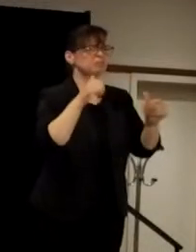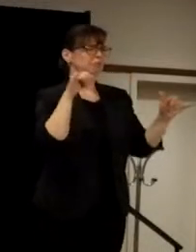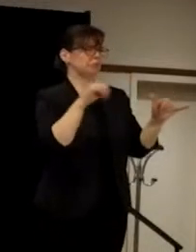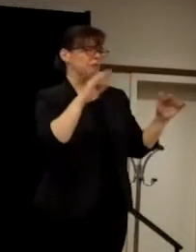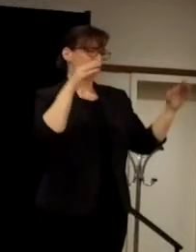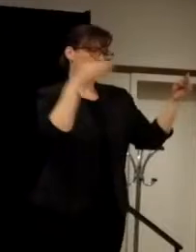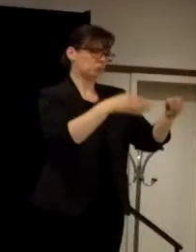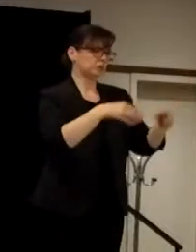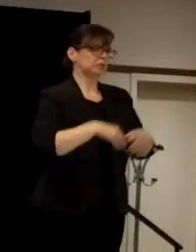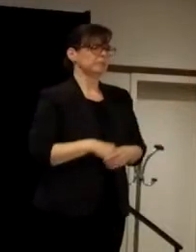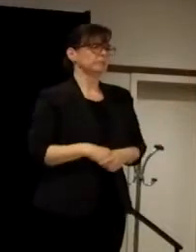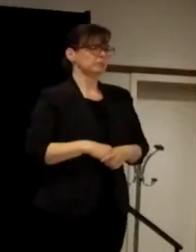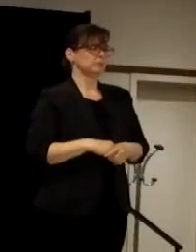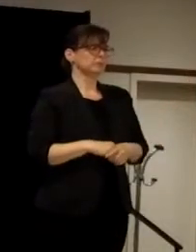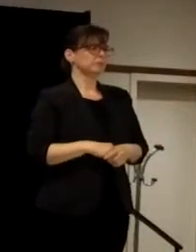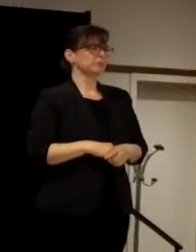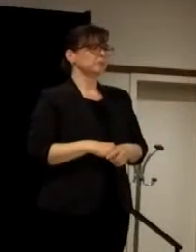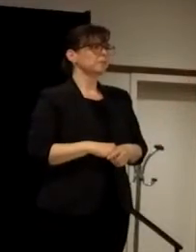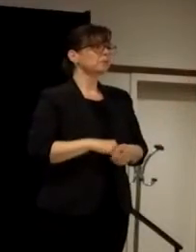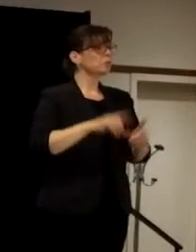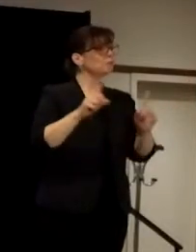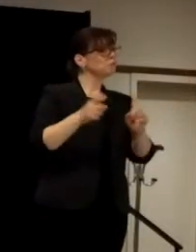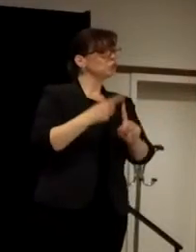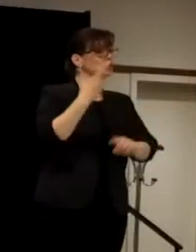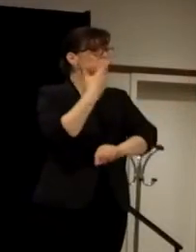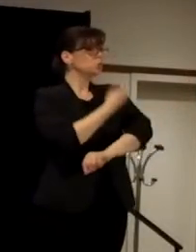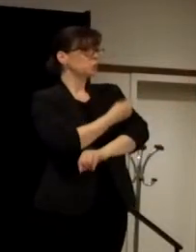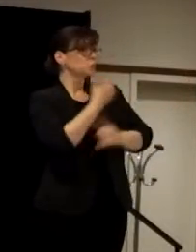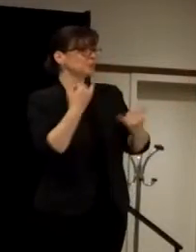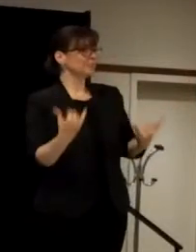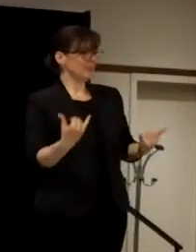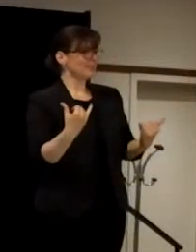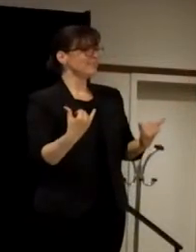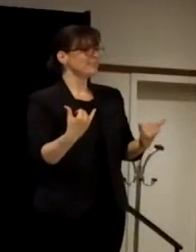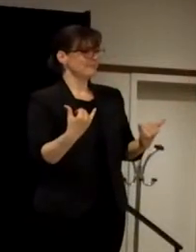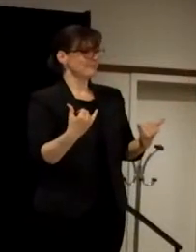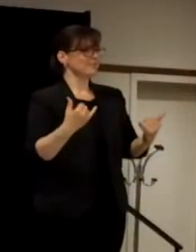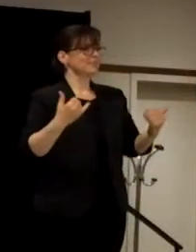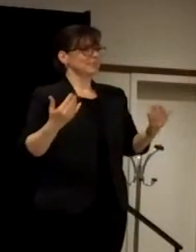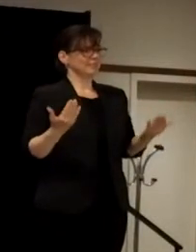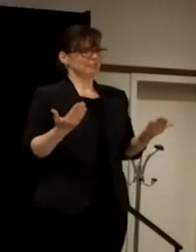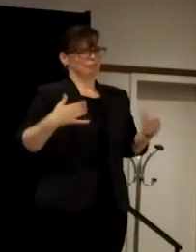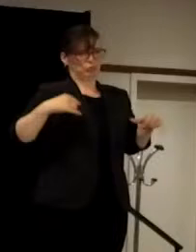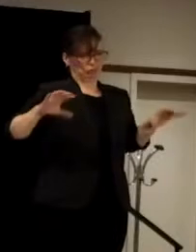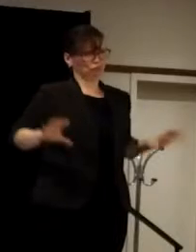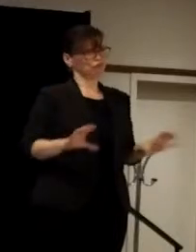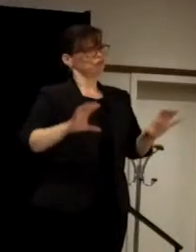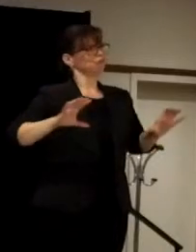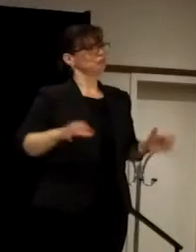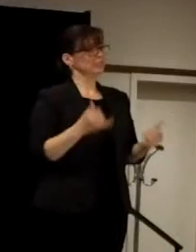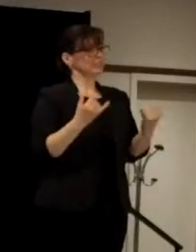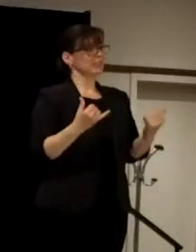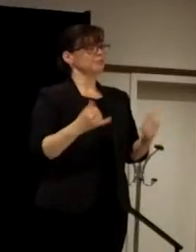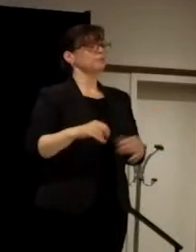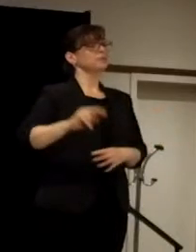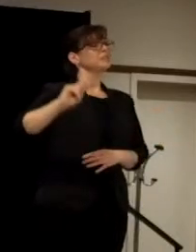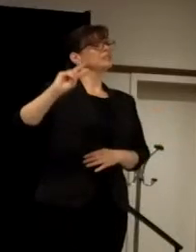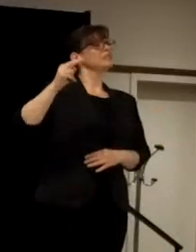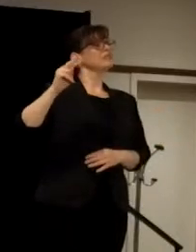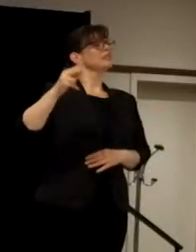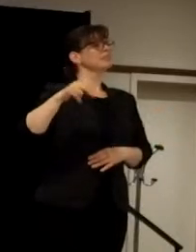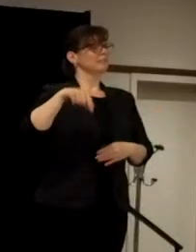we first doses today, we're still doing doses here today. We're doing a lot of second doses throughout the